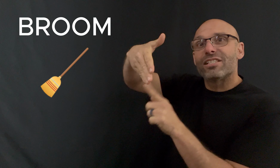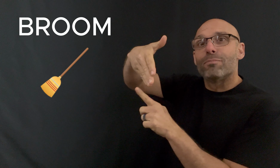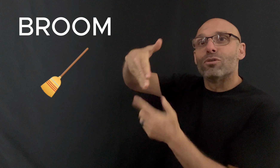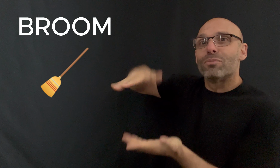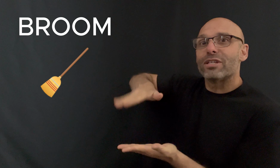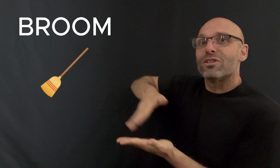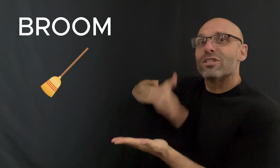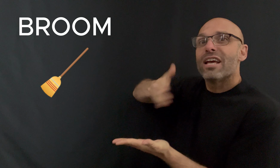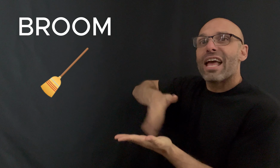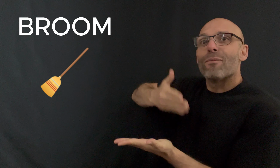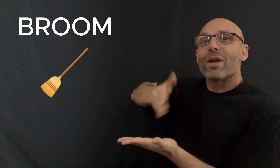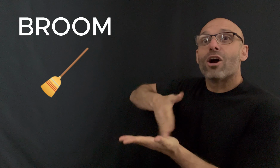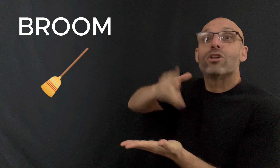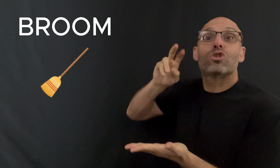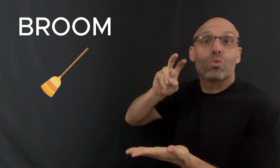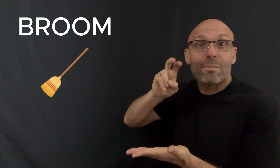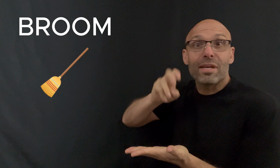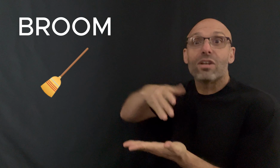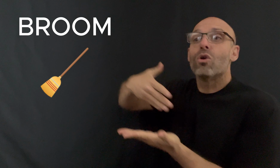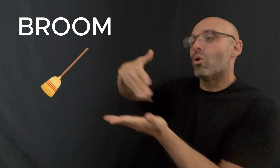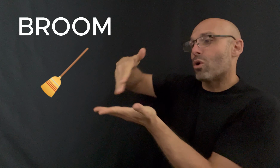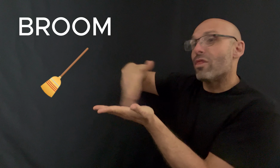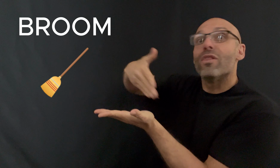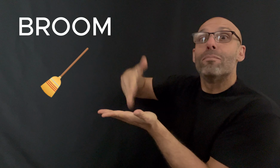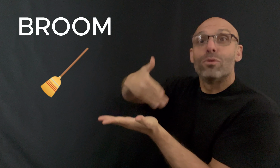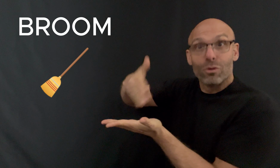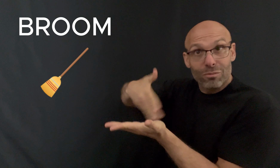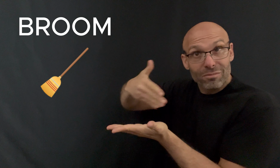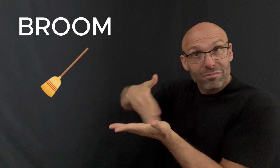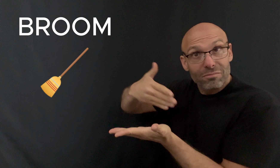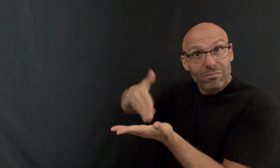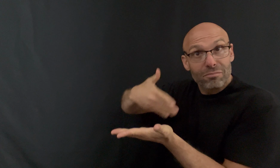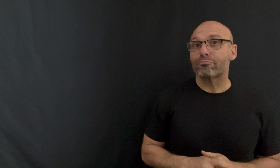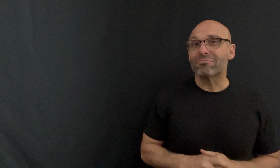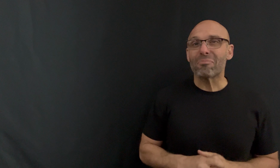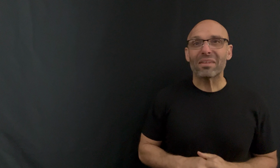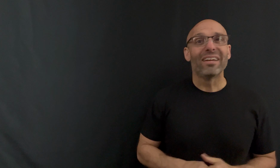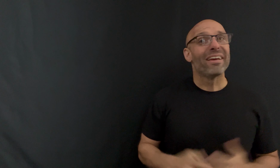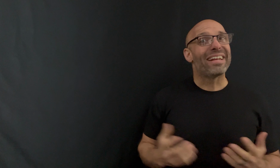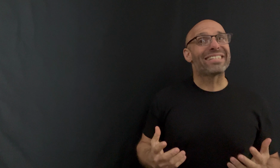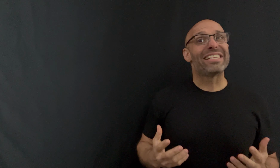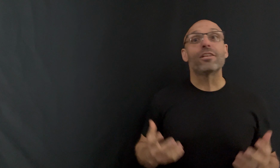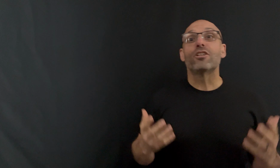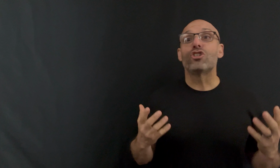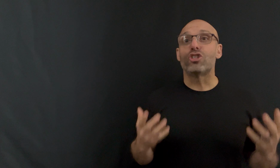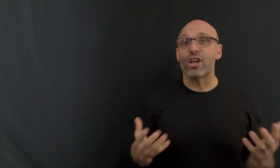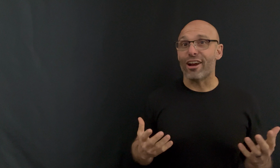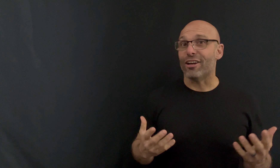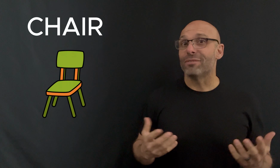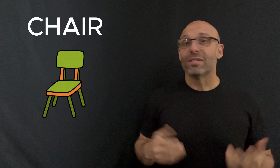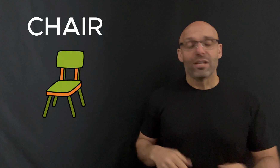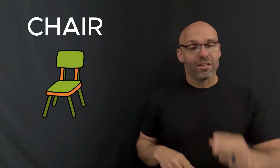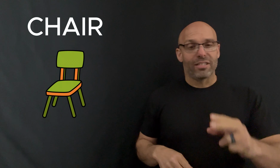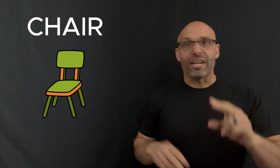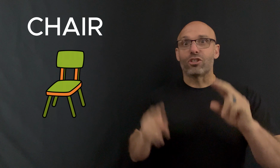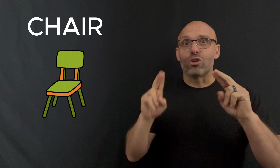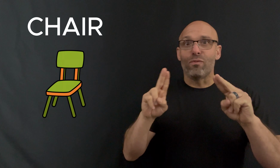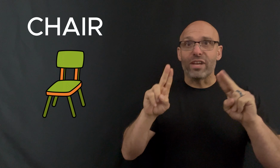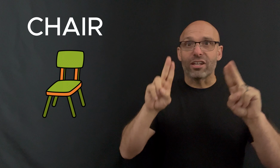broom bristles, and we are sweeping or the broom. Next is chair. Take 2 fingers on